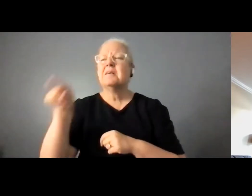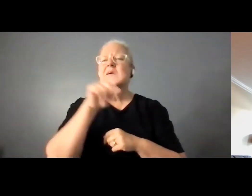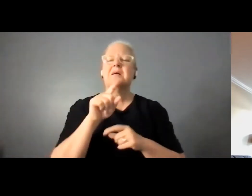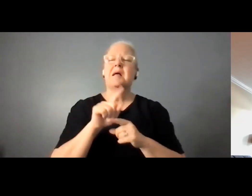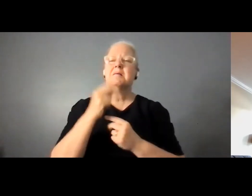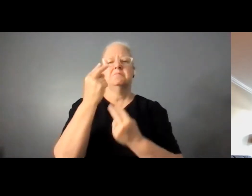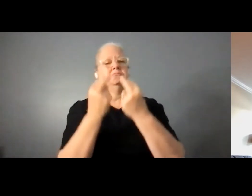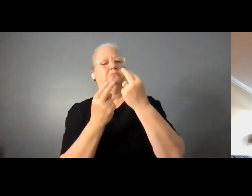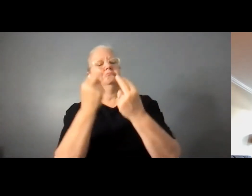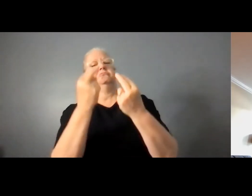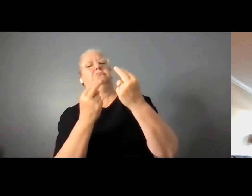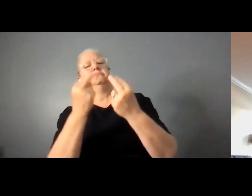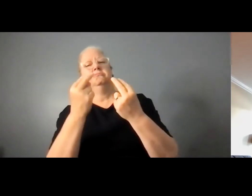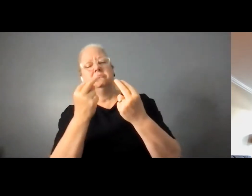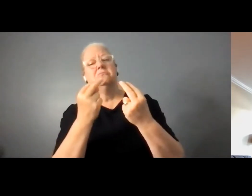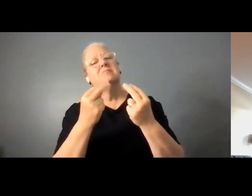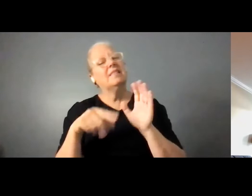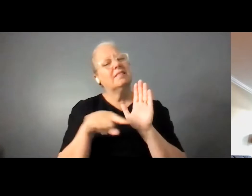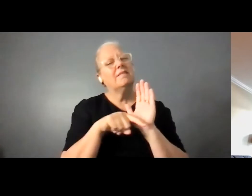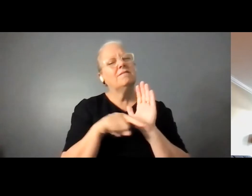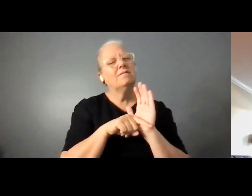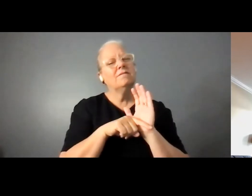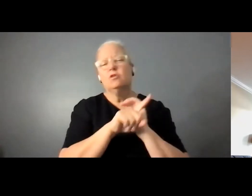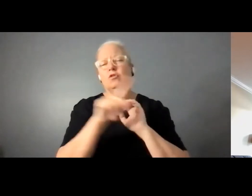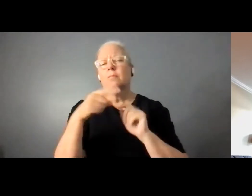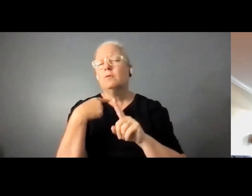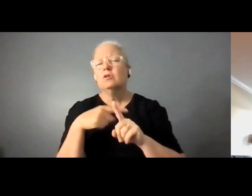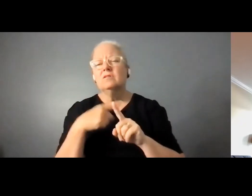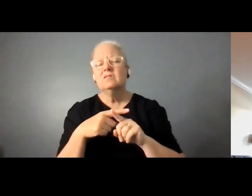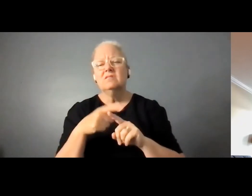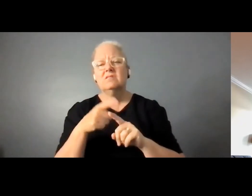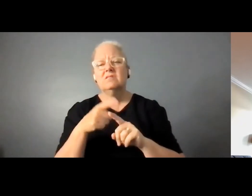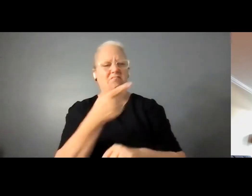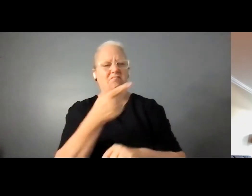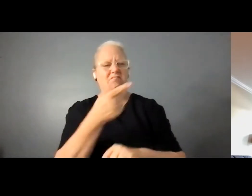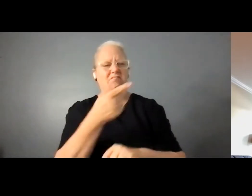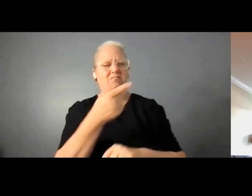way, negative way, that I don't have arms and I cannot do anything. But